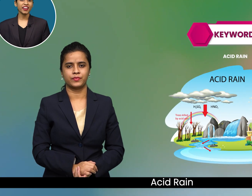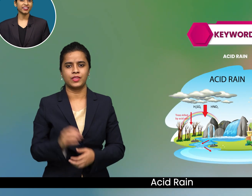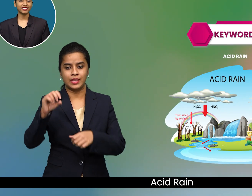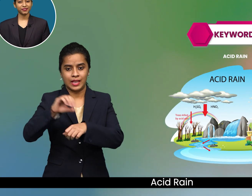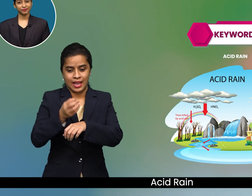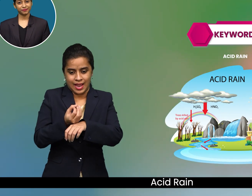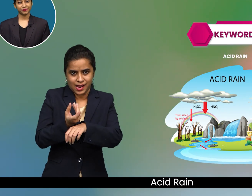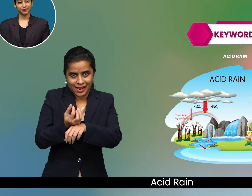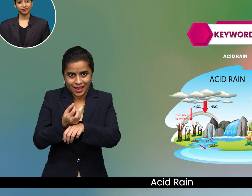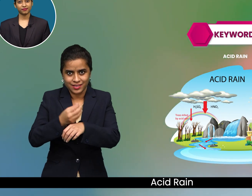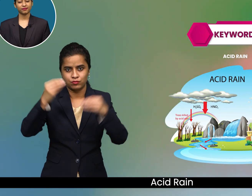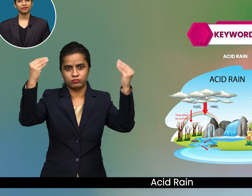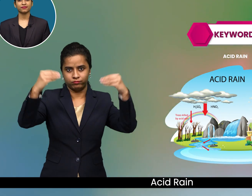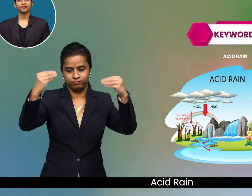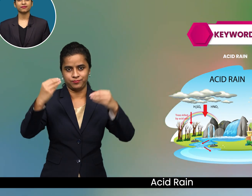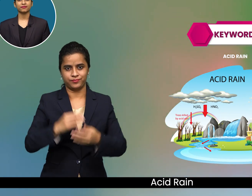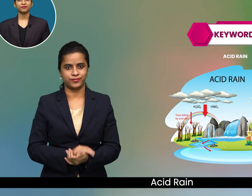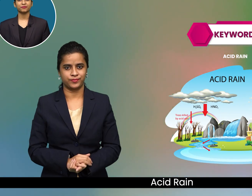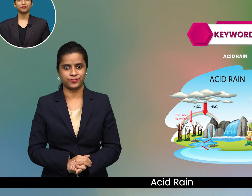Acid rain.